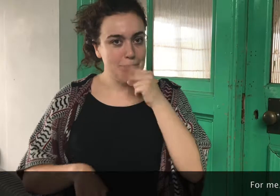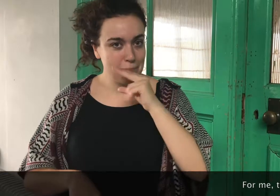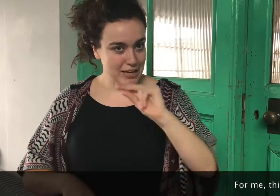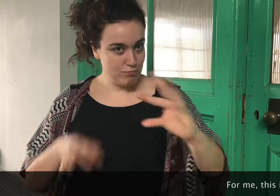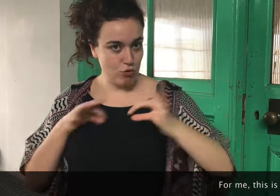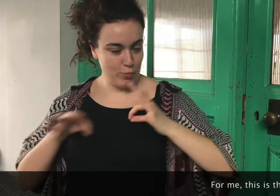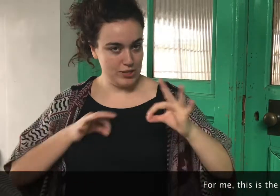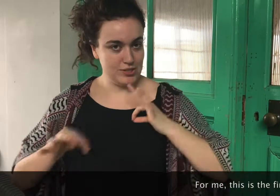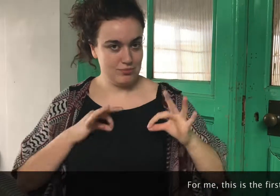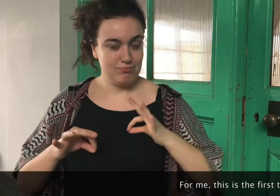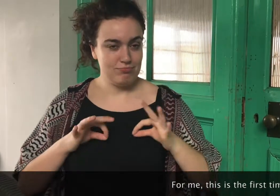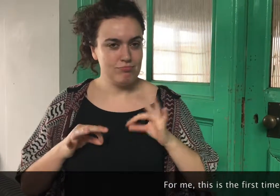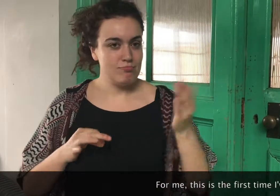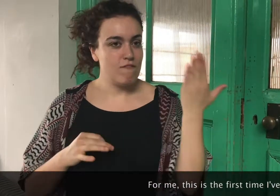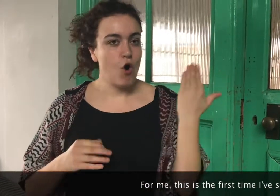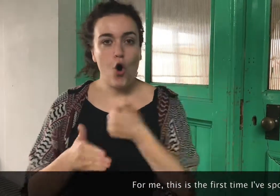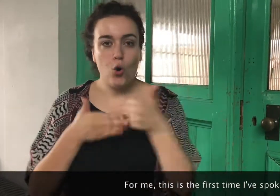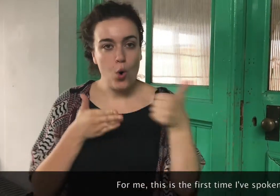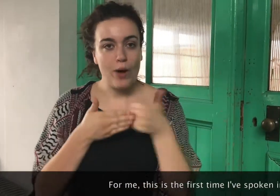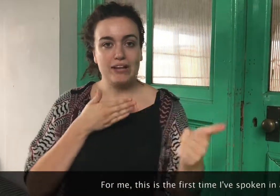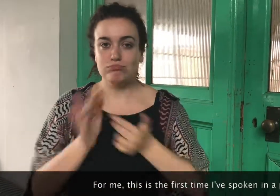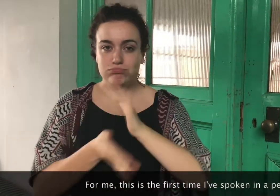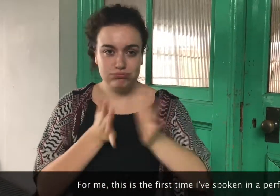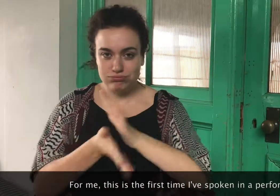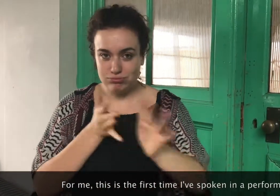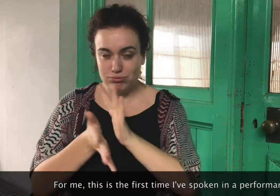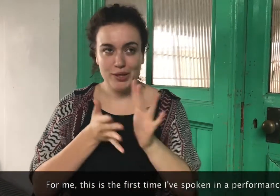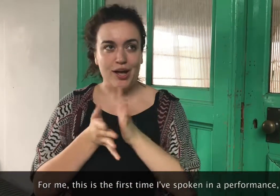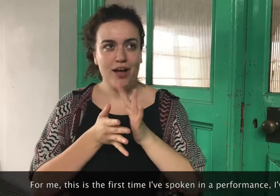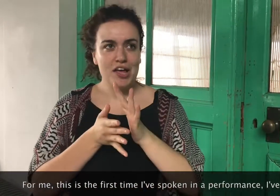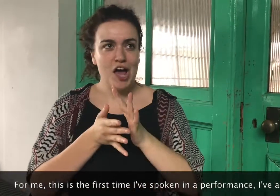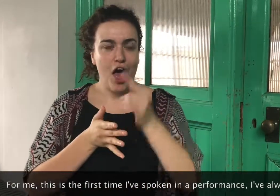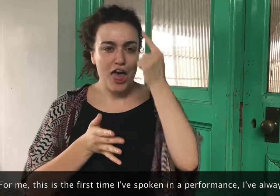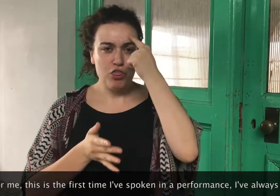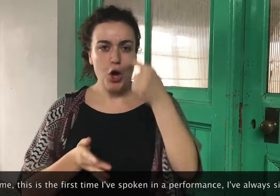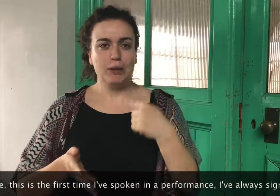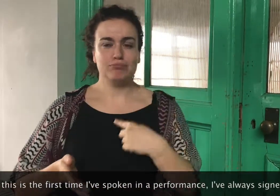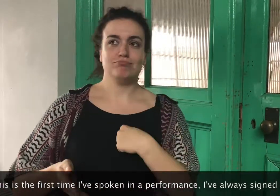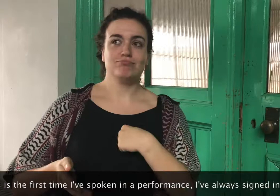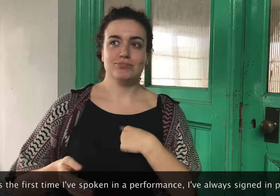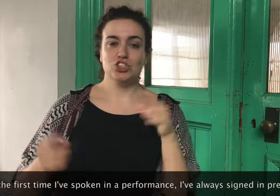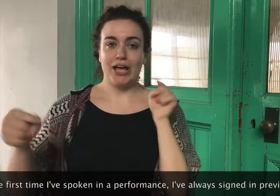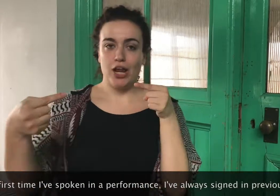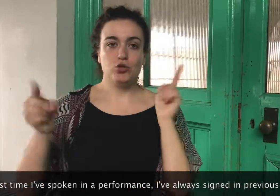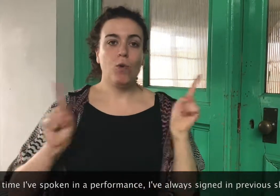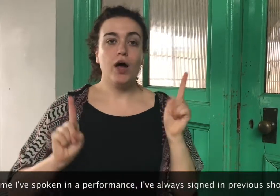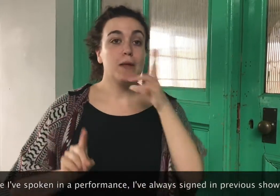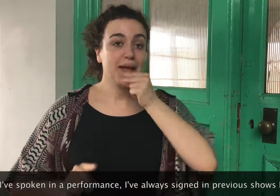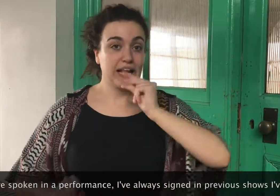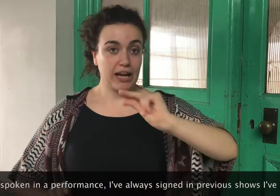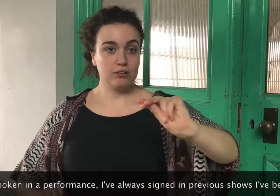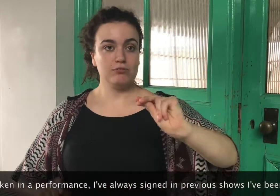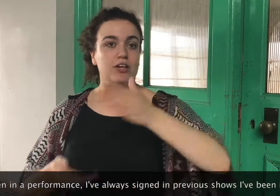For me, this is the first time I've spoken in a performance. I've always signed in previous shows I've been in. For